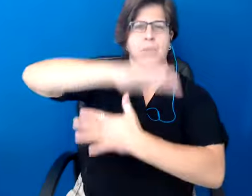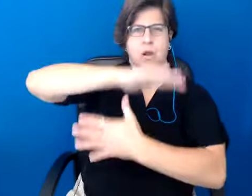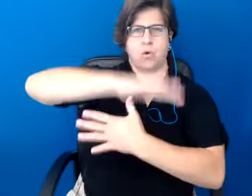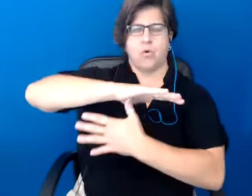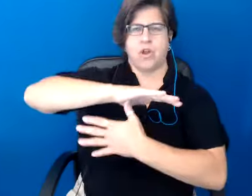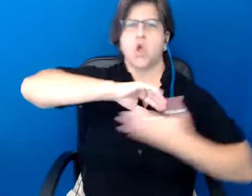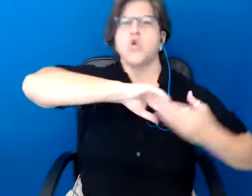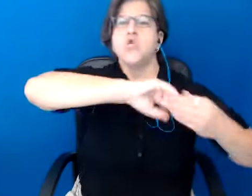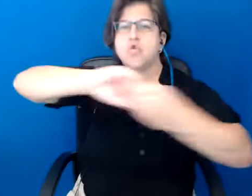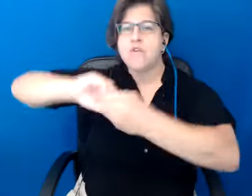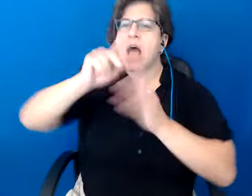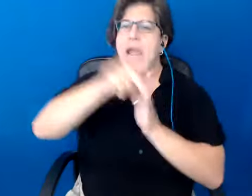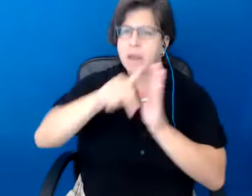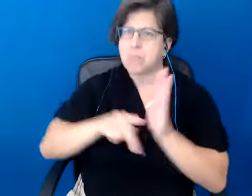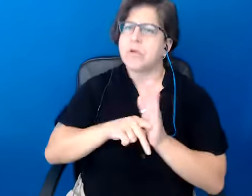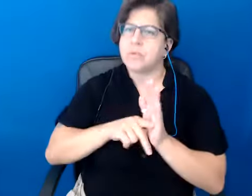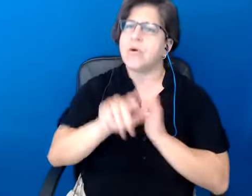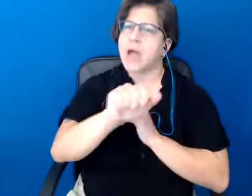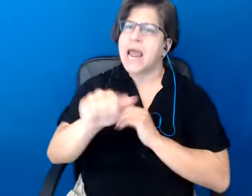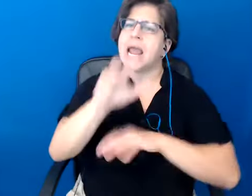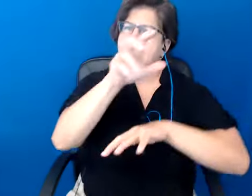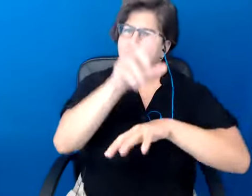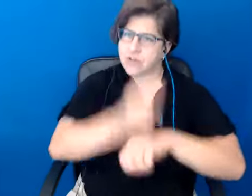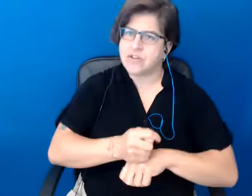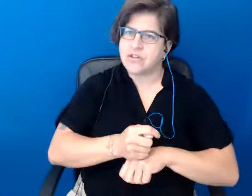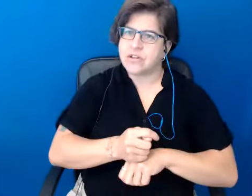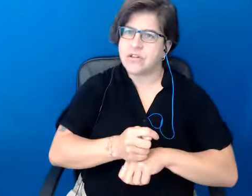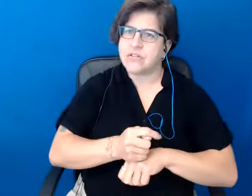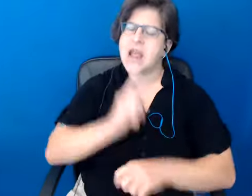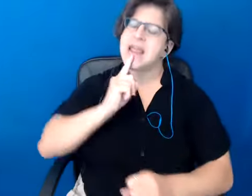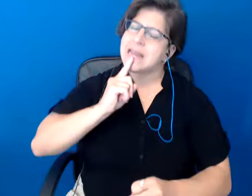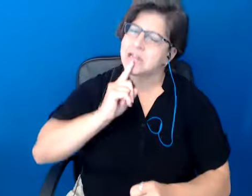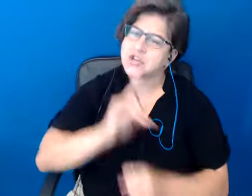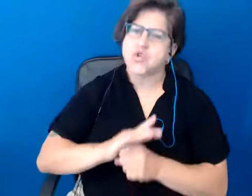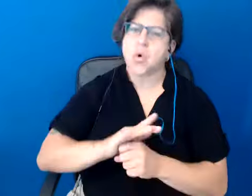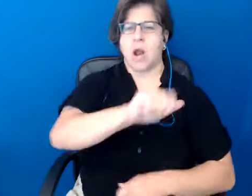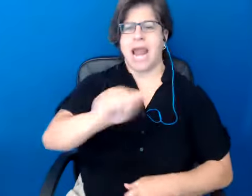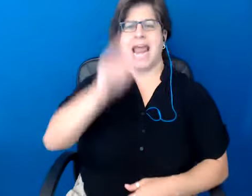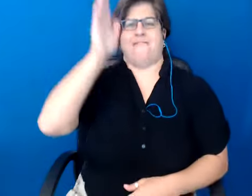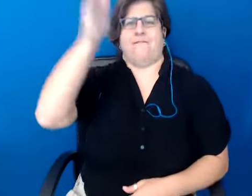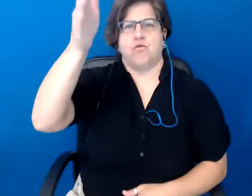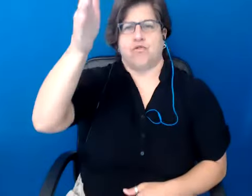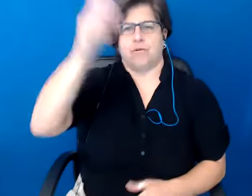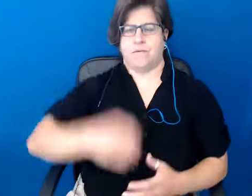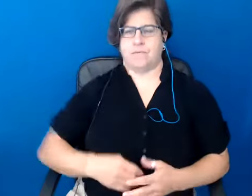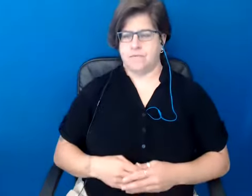one priority. The unifying principles of AA's traditions